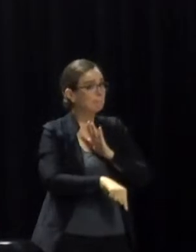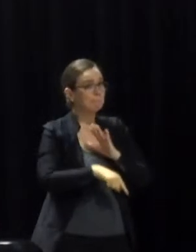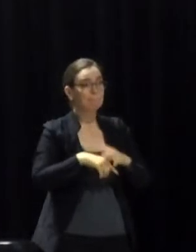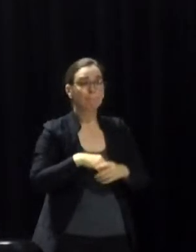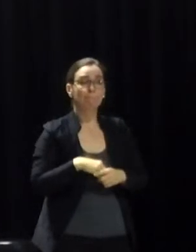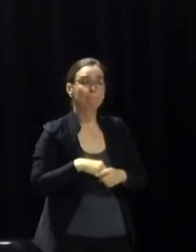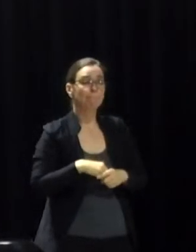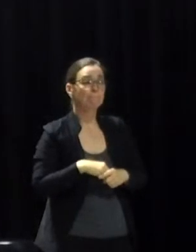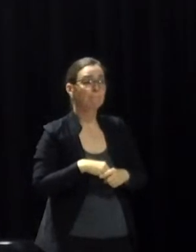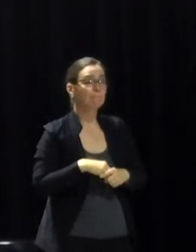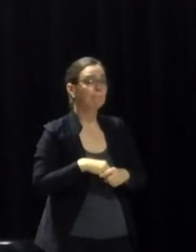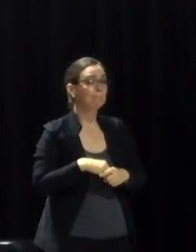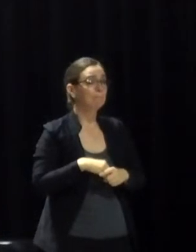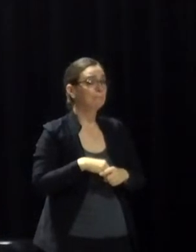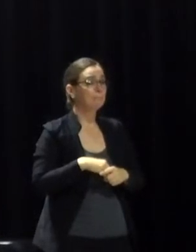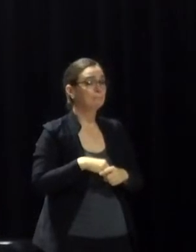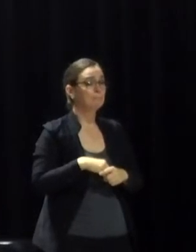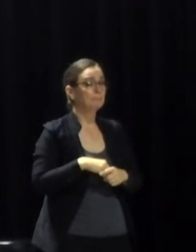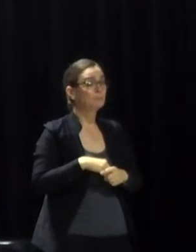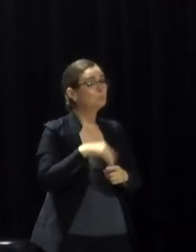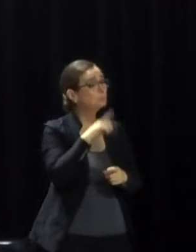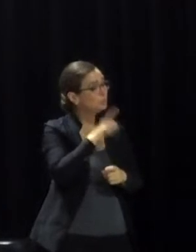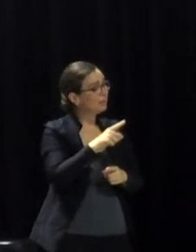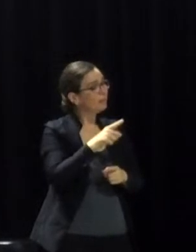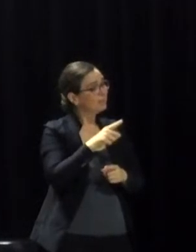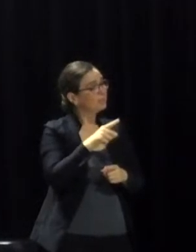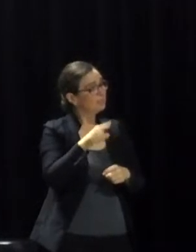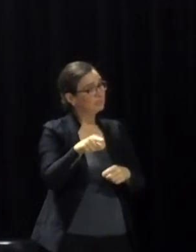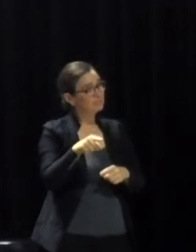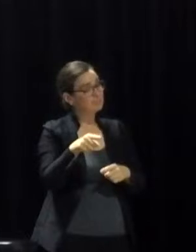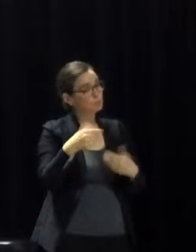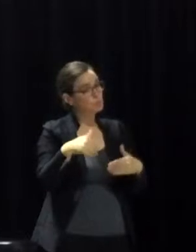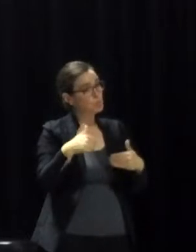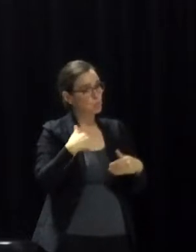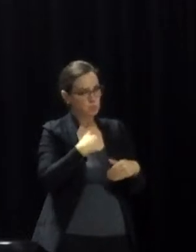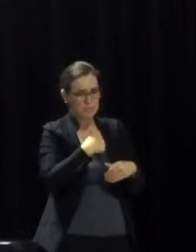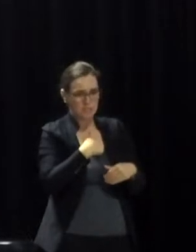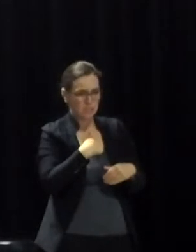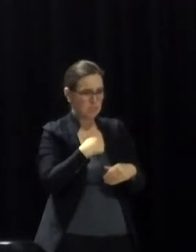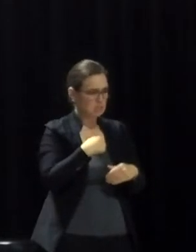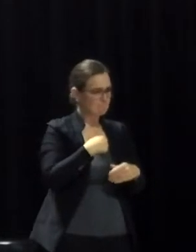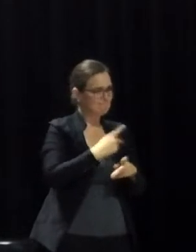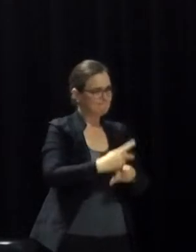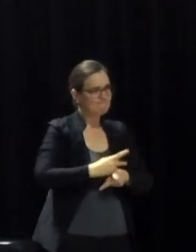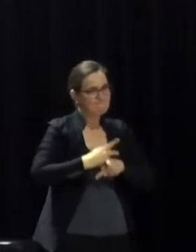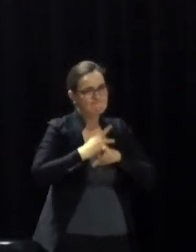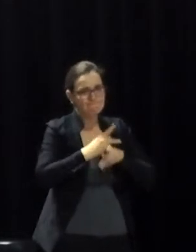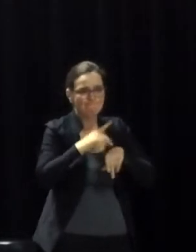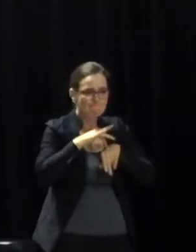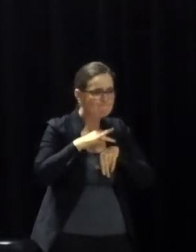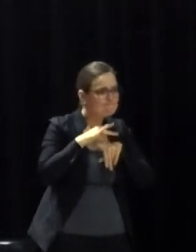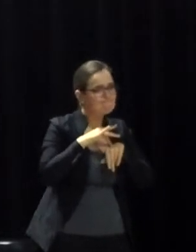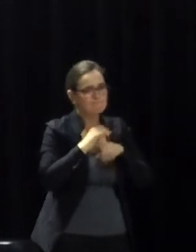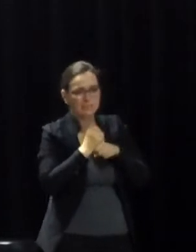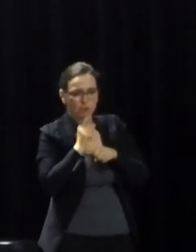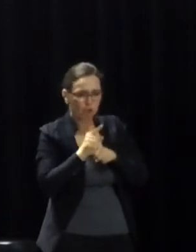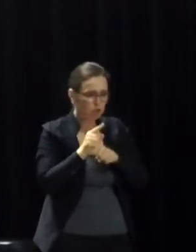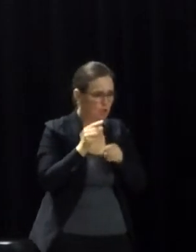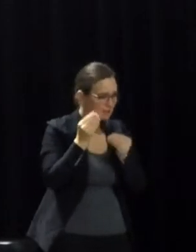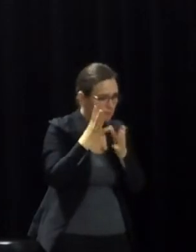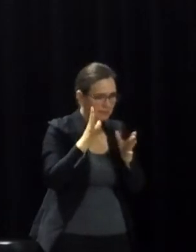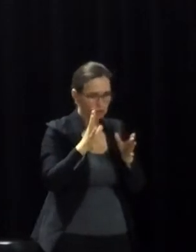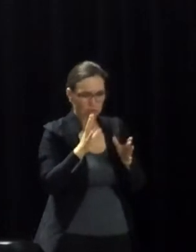very tedious, very time-consuming work and the reason we do that, because information is